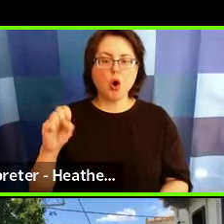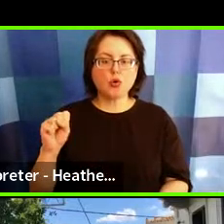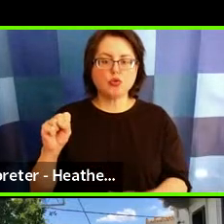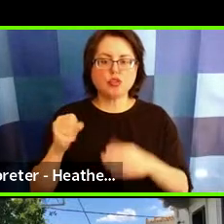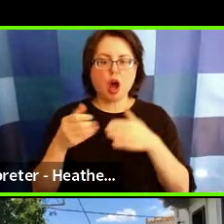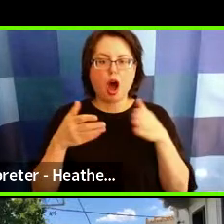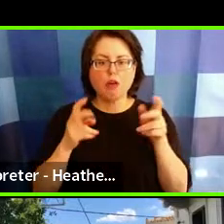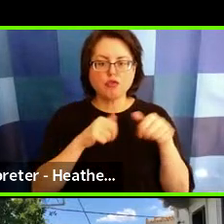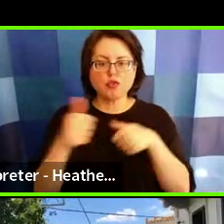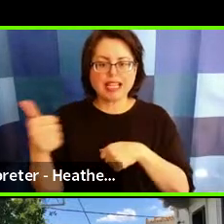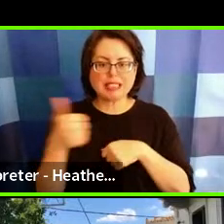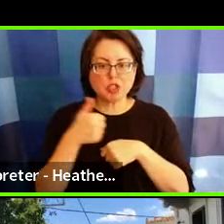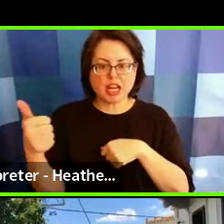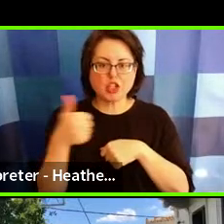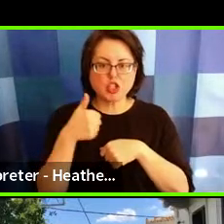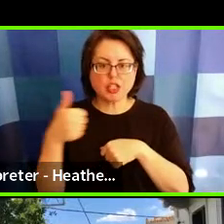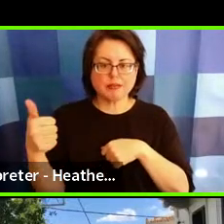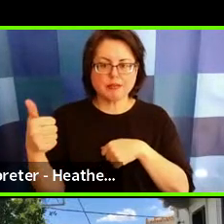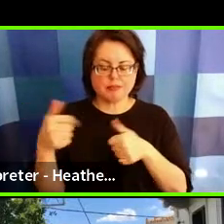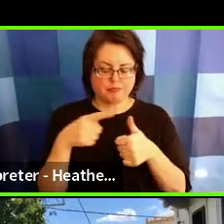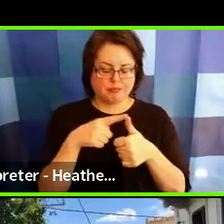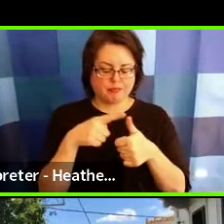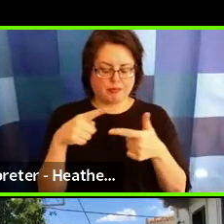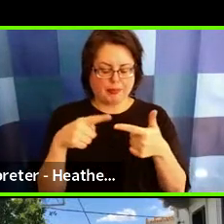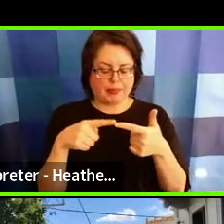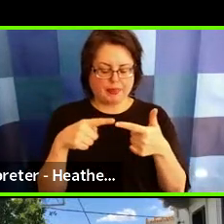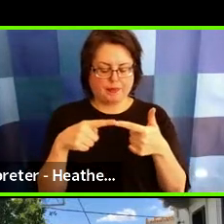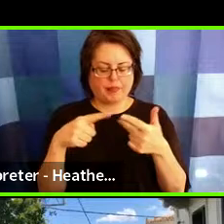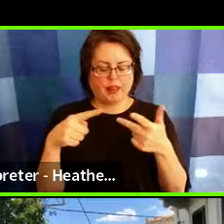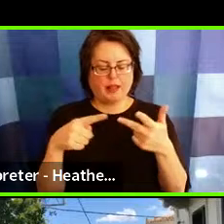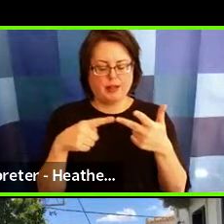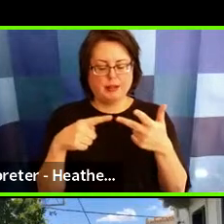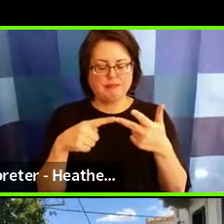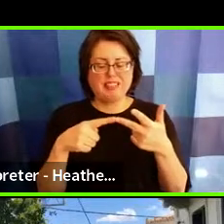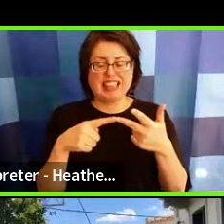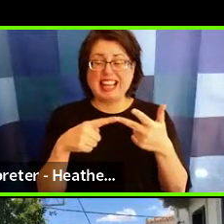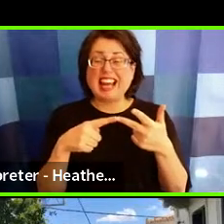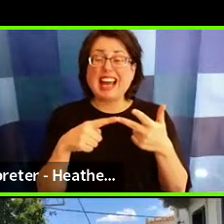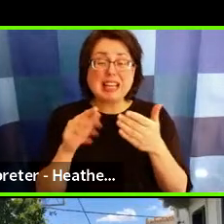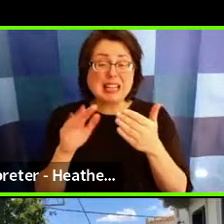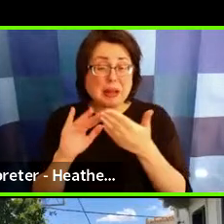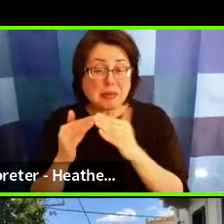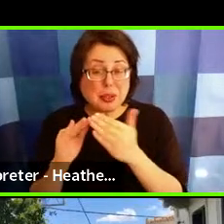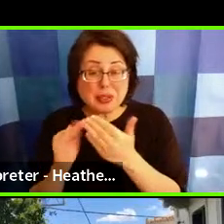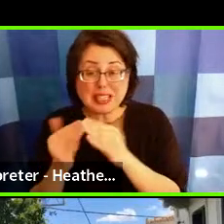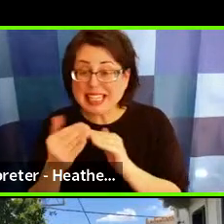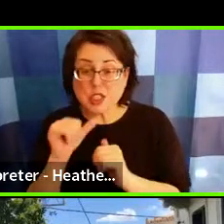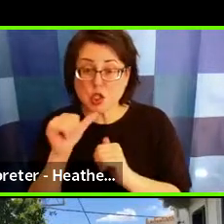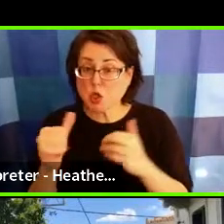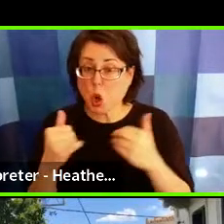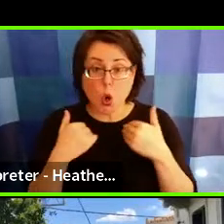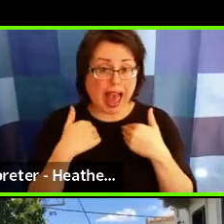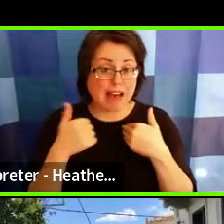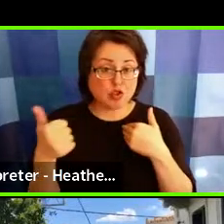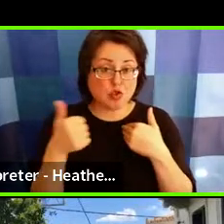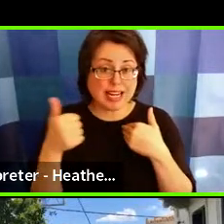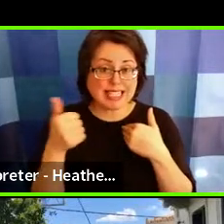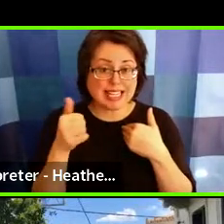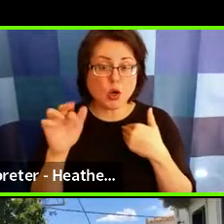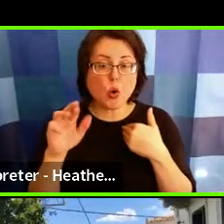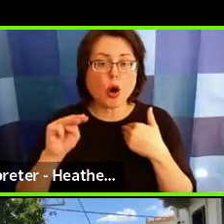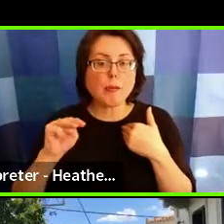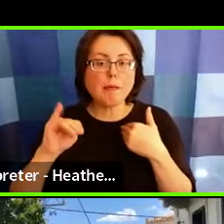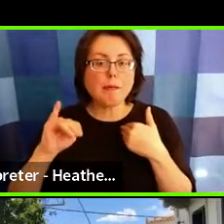have a micromobility access or sufficient transit access.